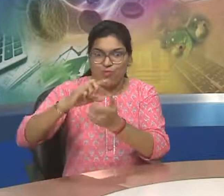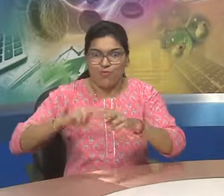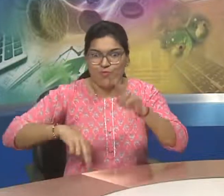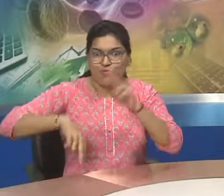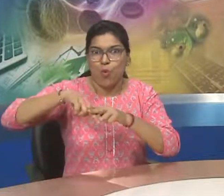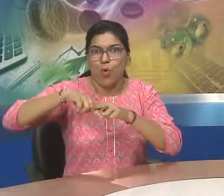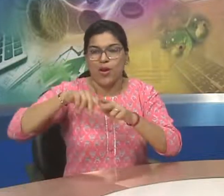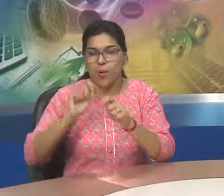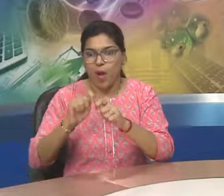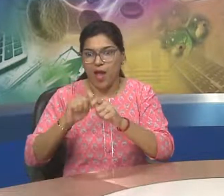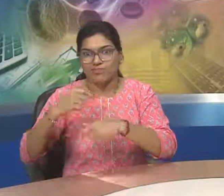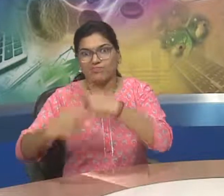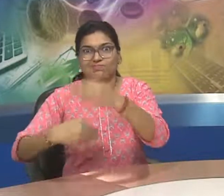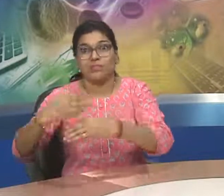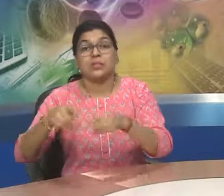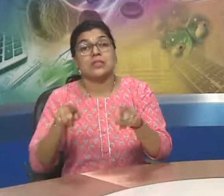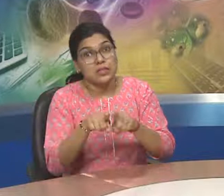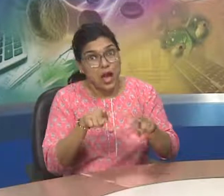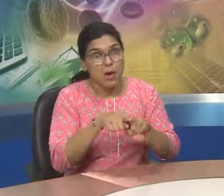synthesizing food for